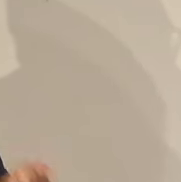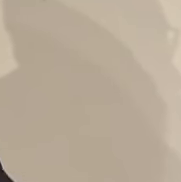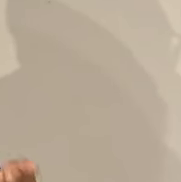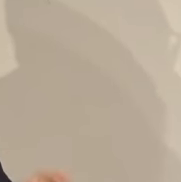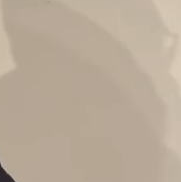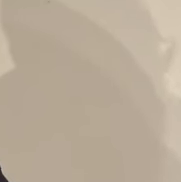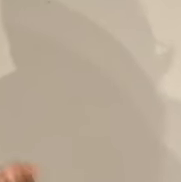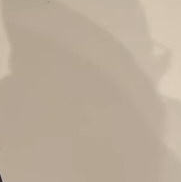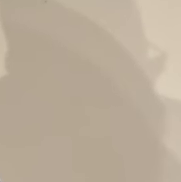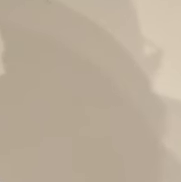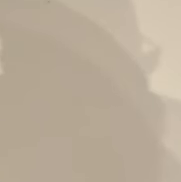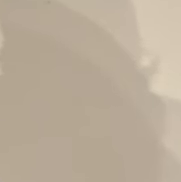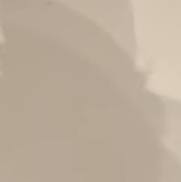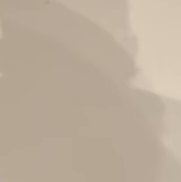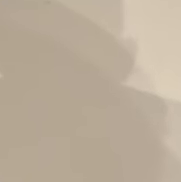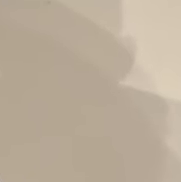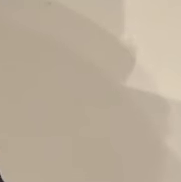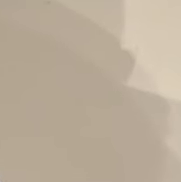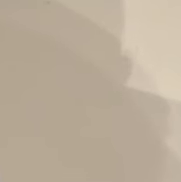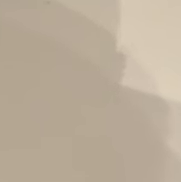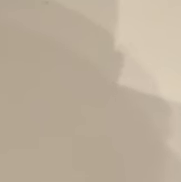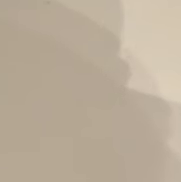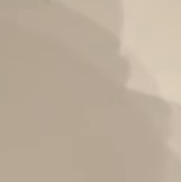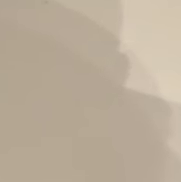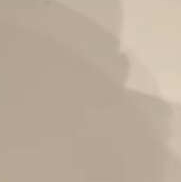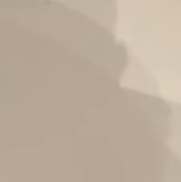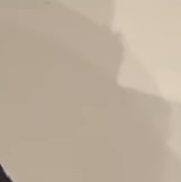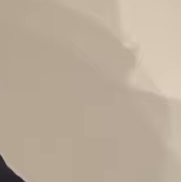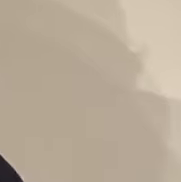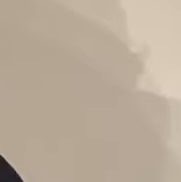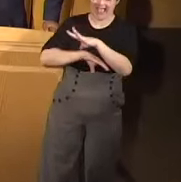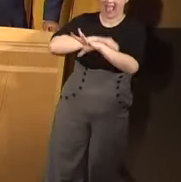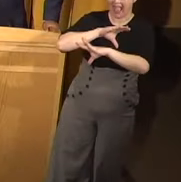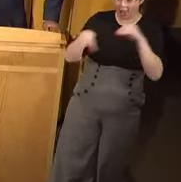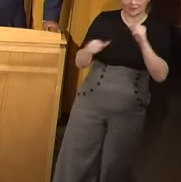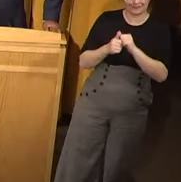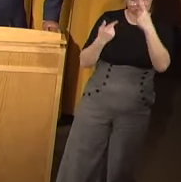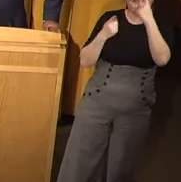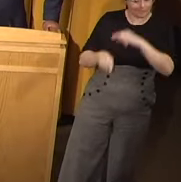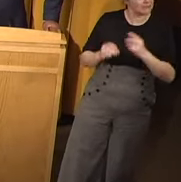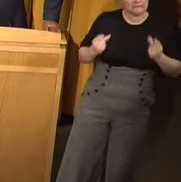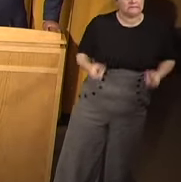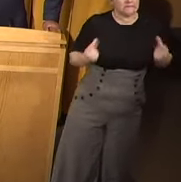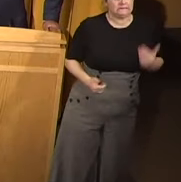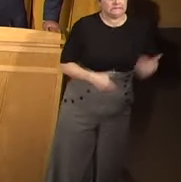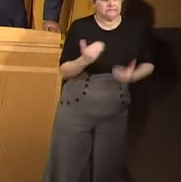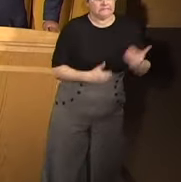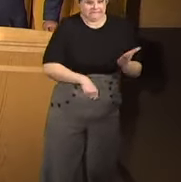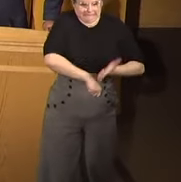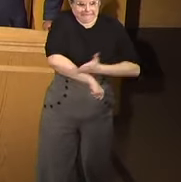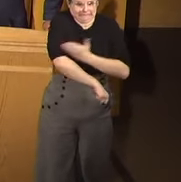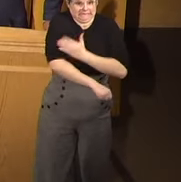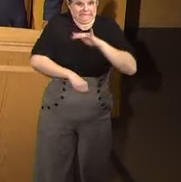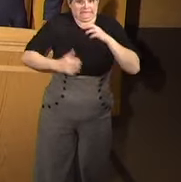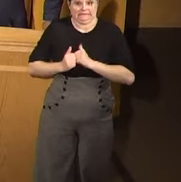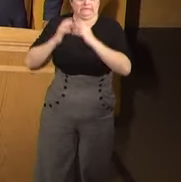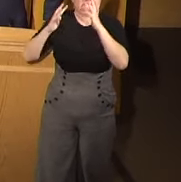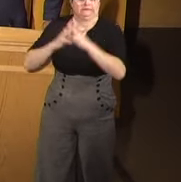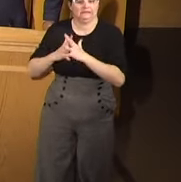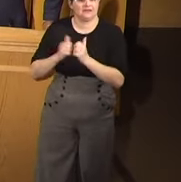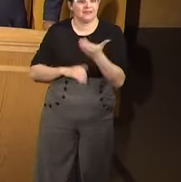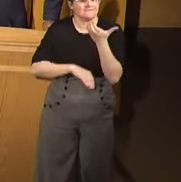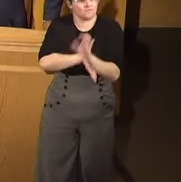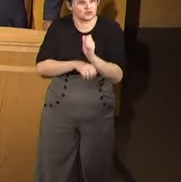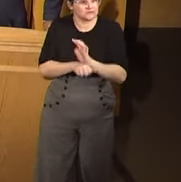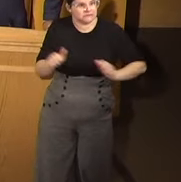fastest, cheapest way for the city of Minneapolis to get out of this agreement is to run as fast as they can to implement it and force us to